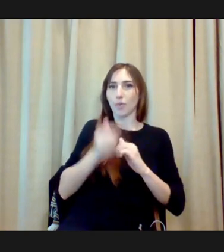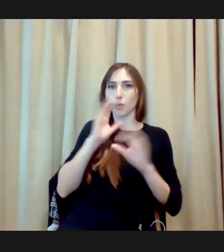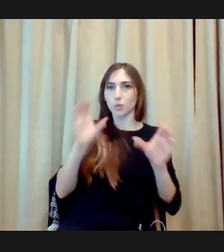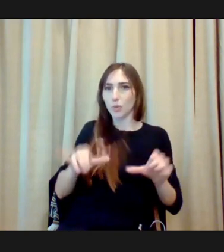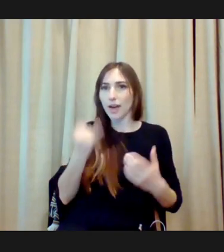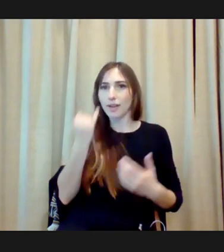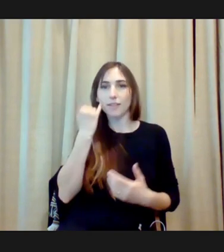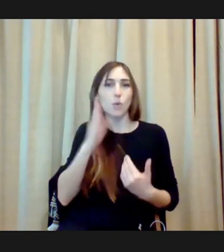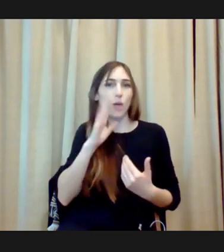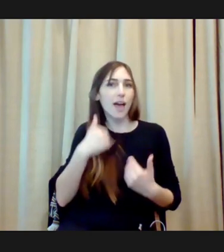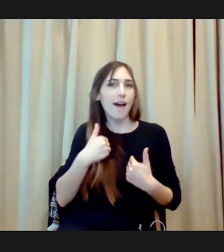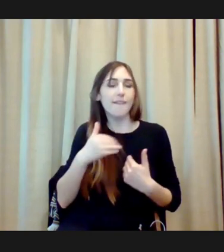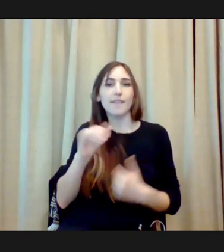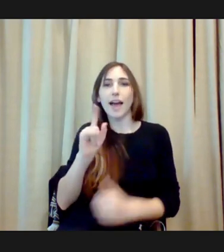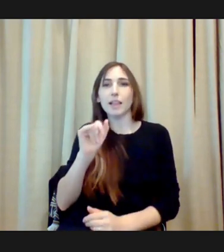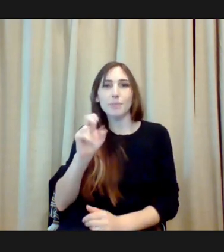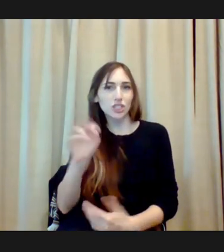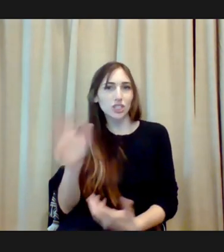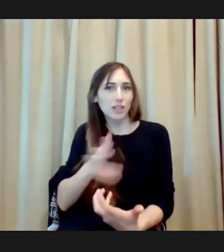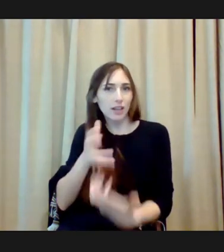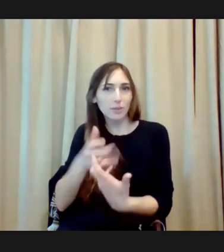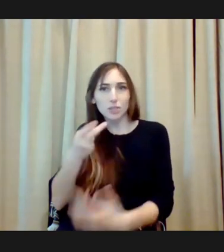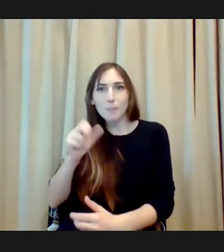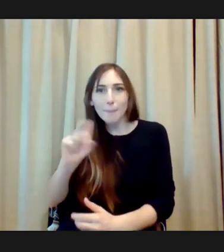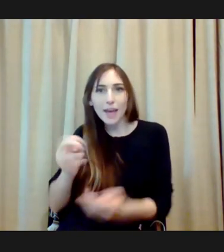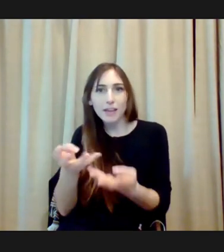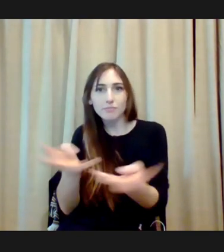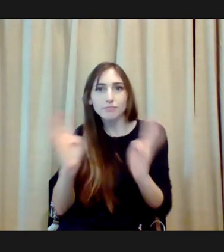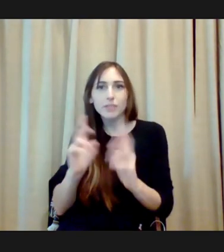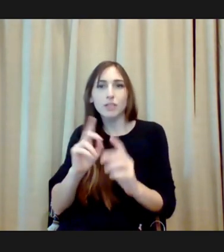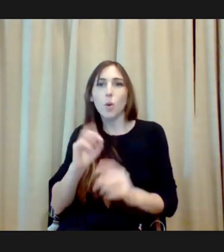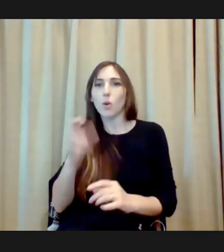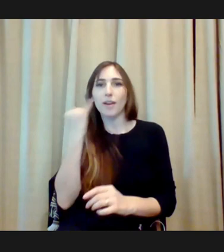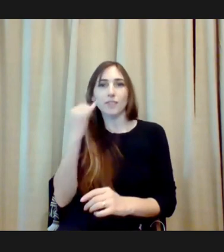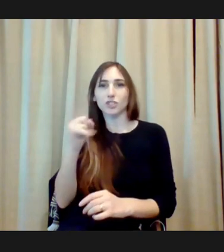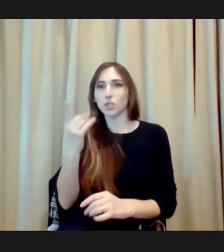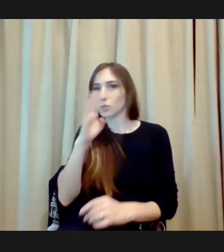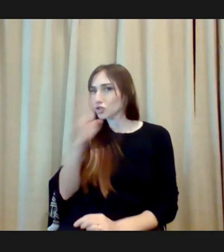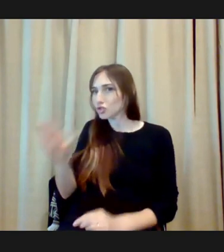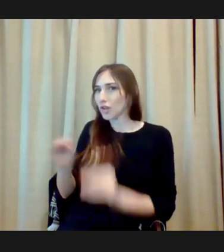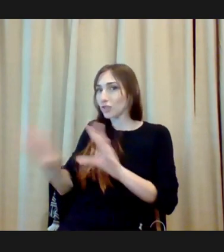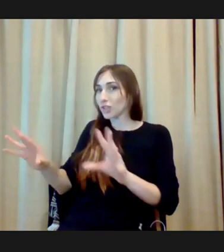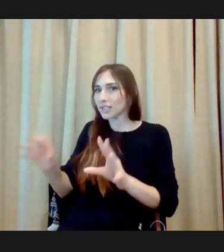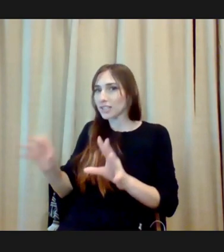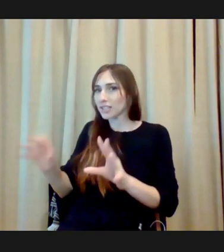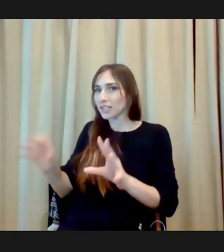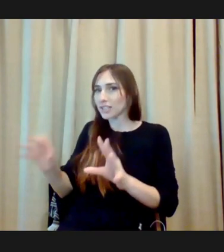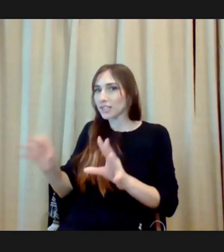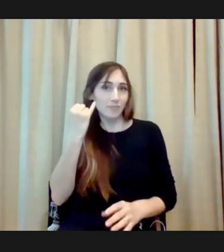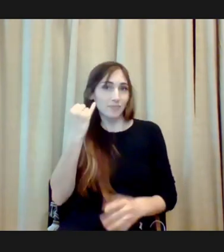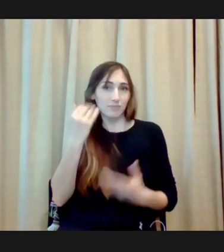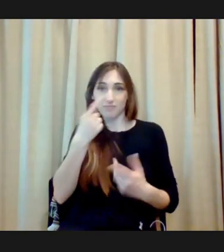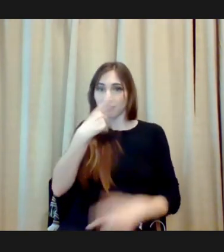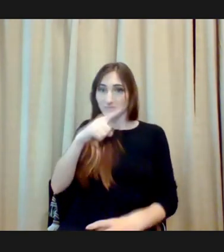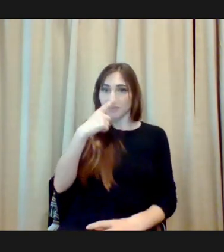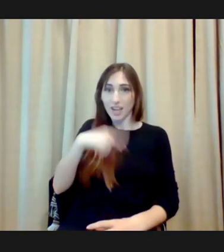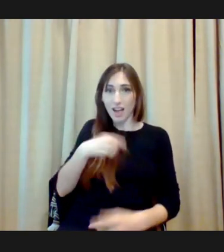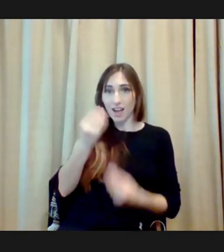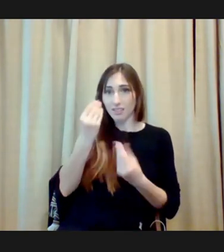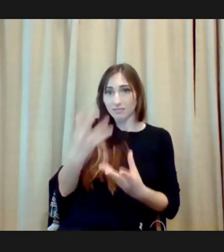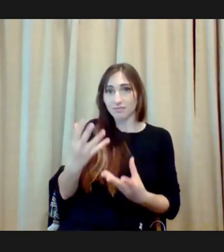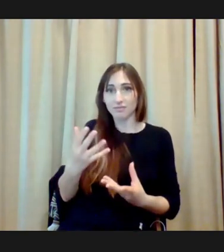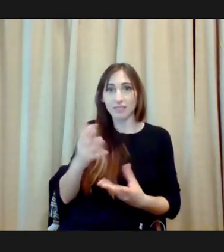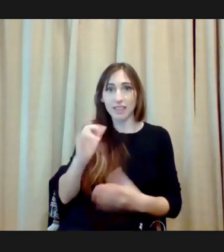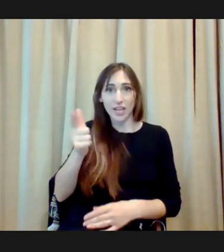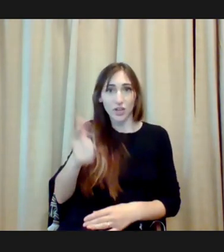pens or a hard release. But I would be happy to get those answers back to you if there's some way for you to share them with folks here at the conference.